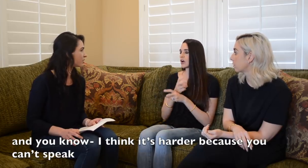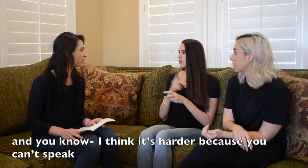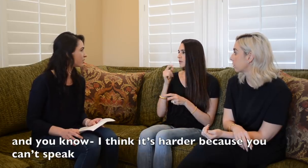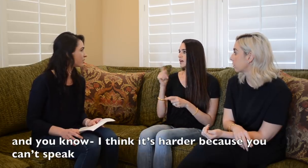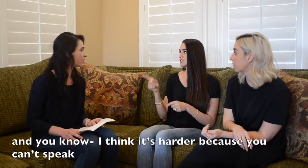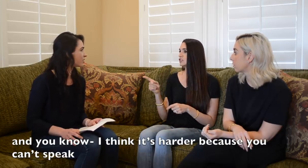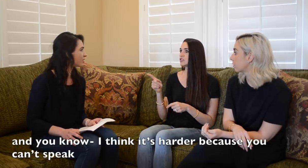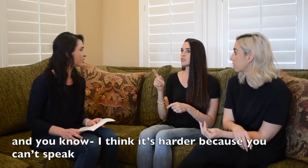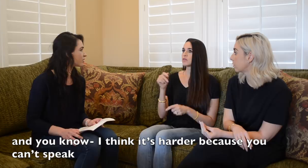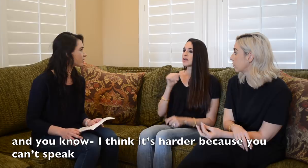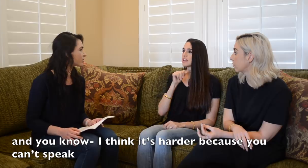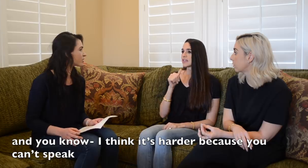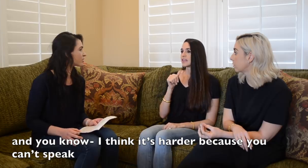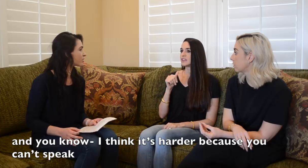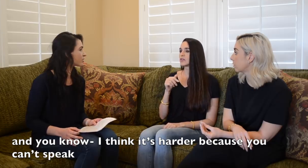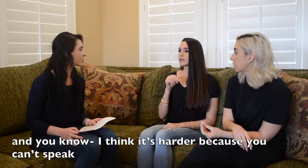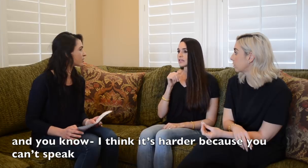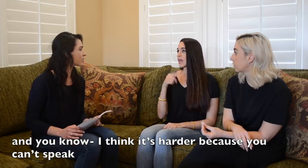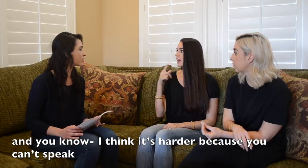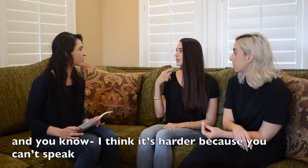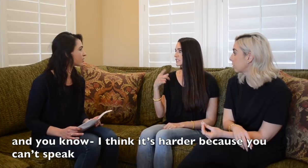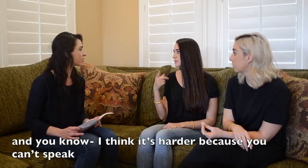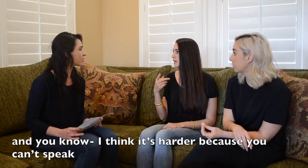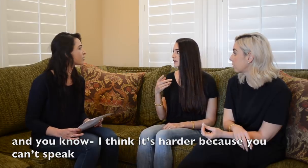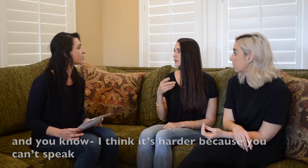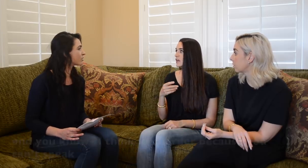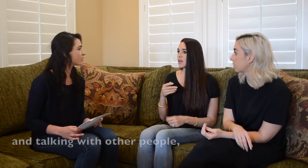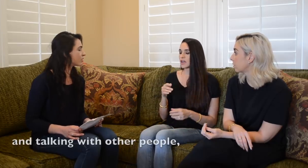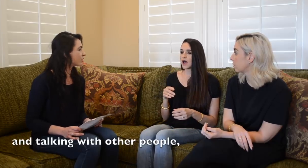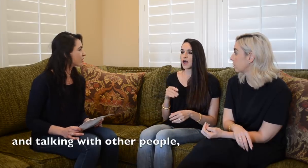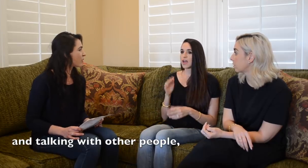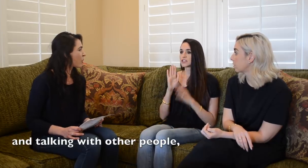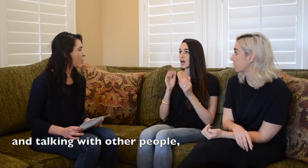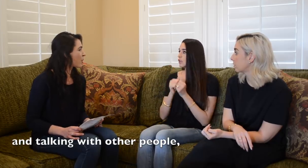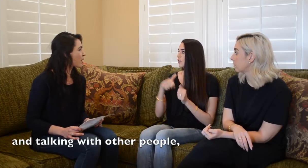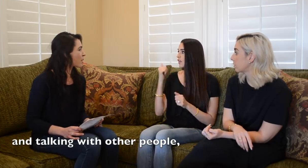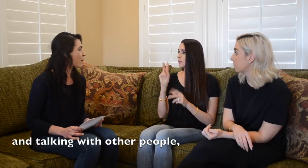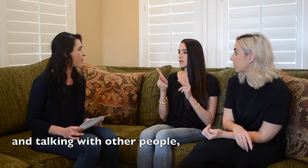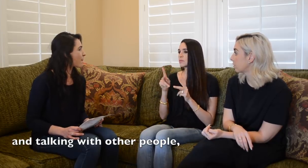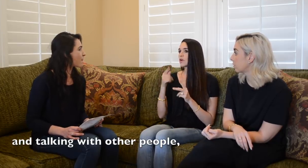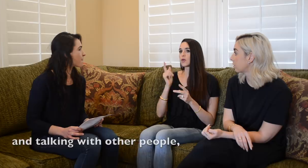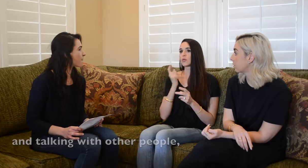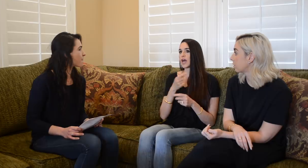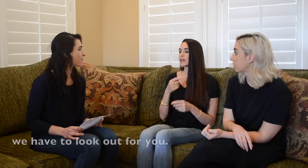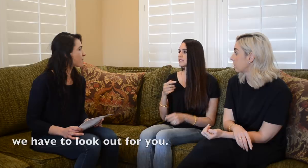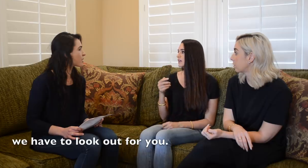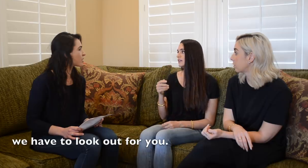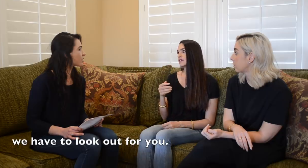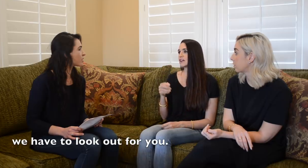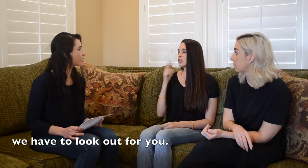harder because you can't speak. And talking with other people, we had to